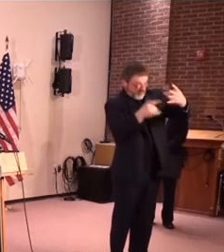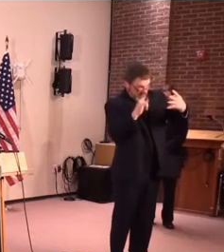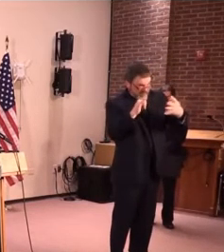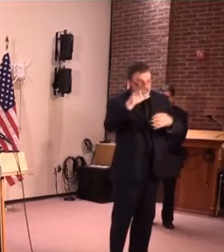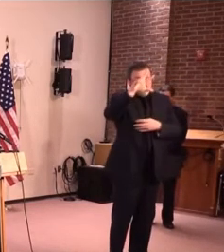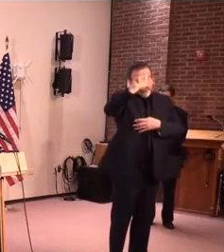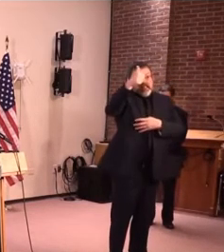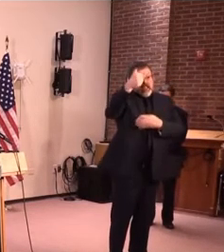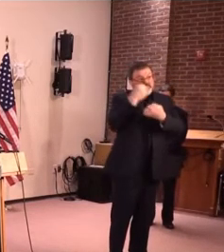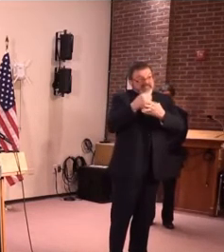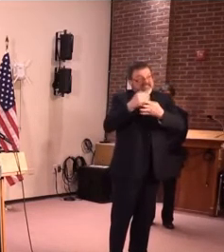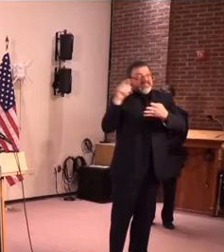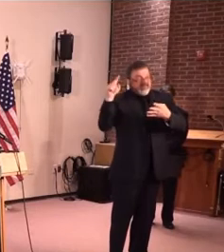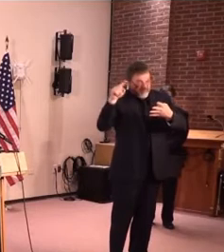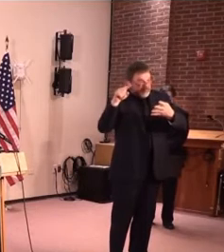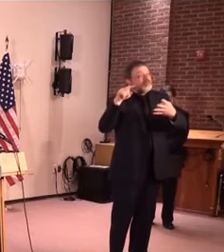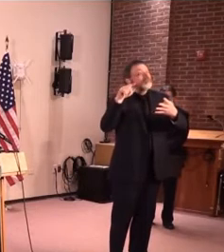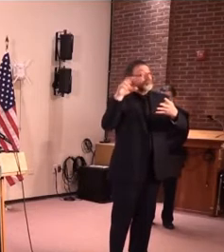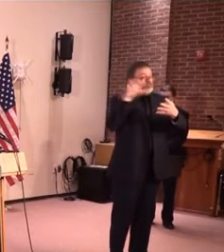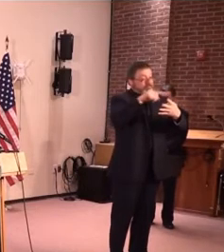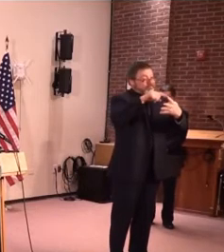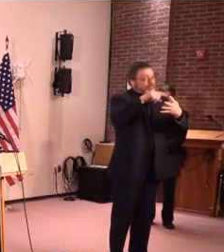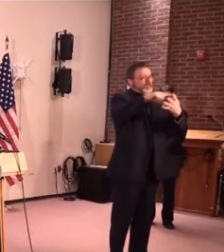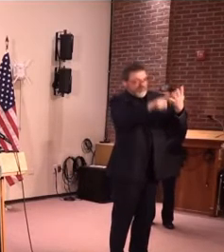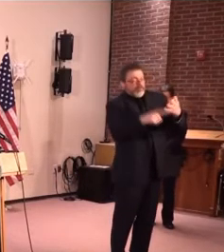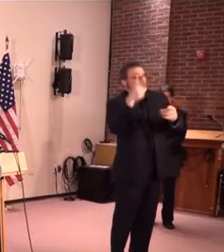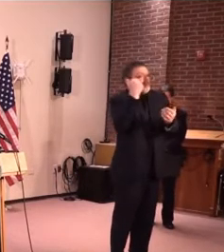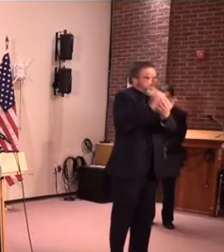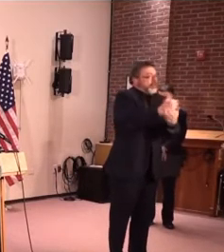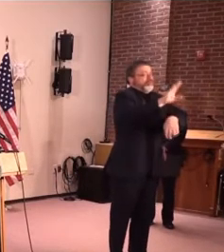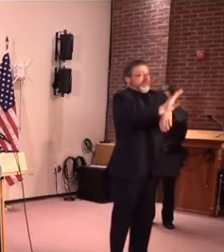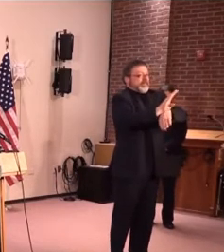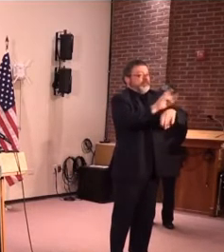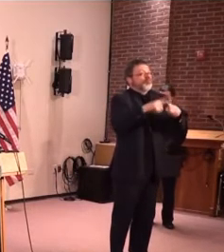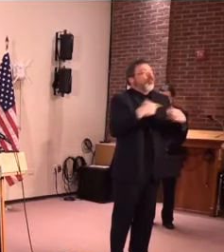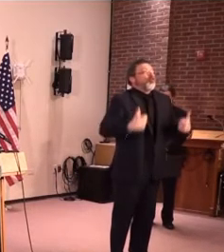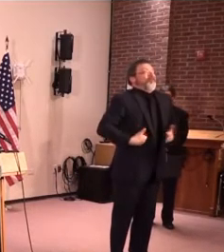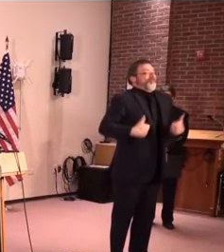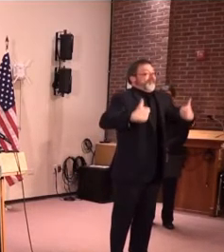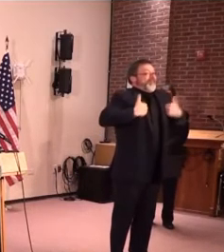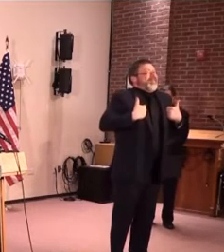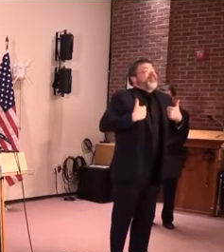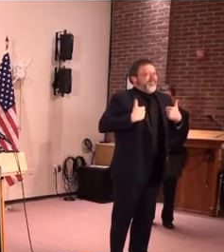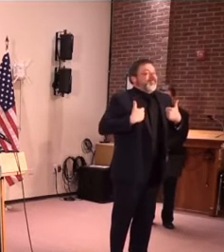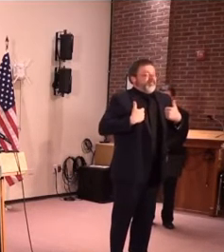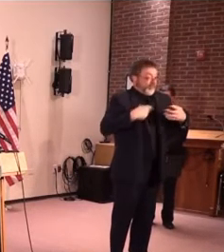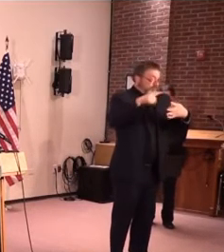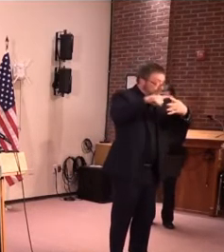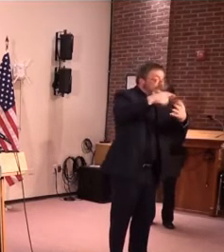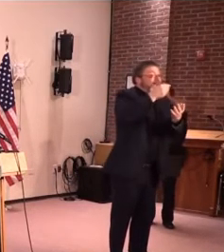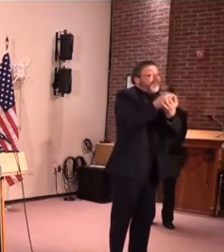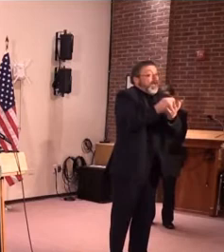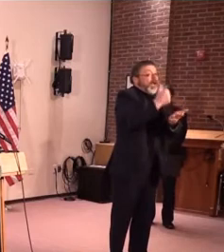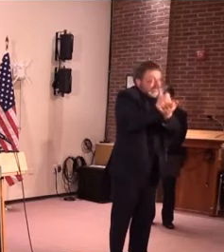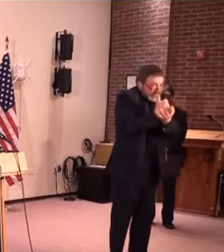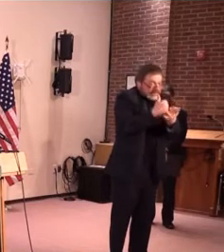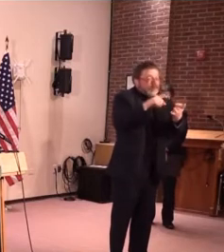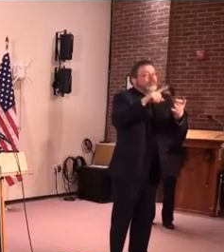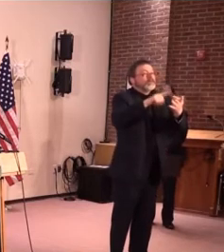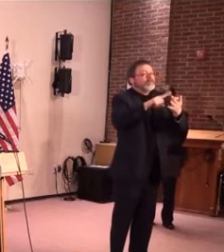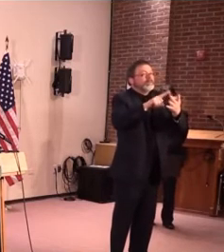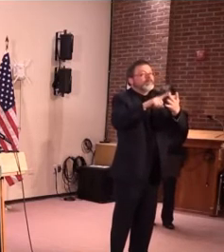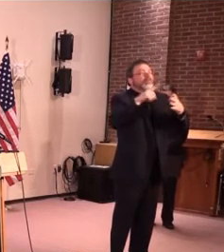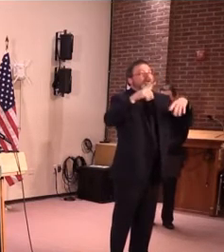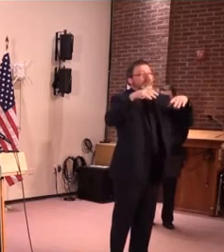aid businesses in economic recovery: financial, technical, and housing assistance paired with